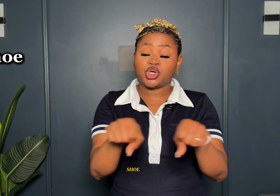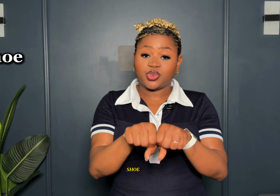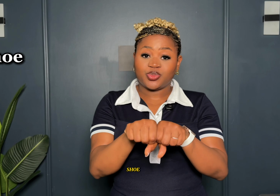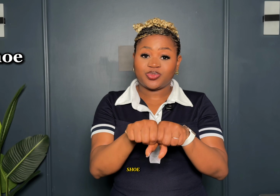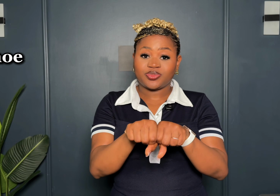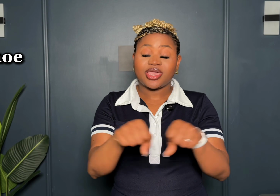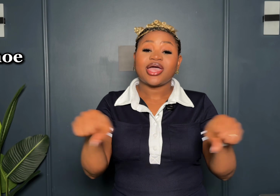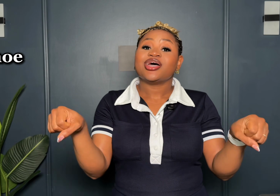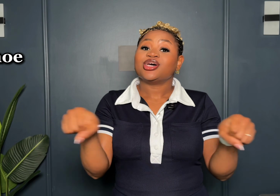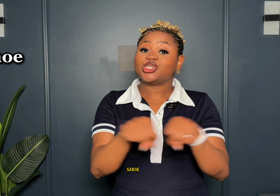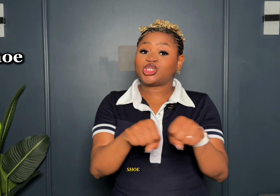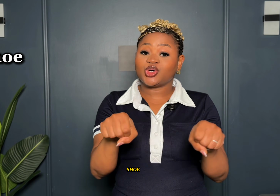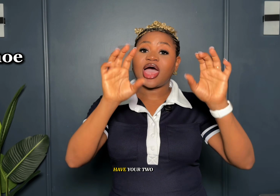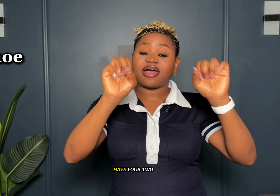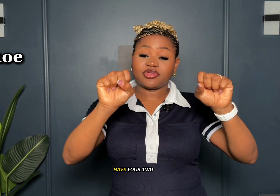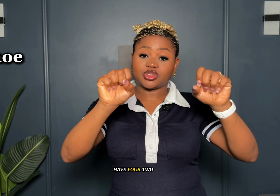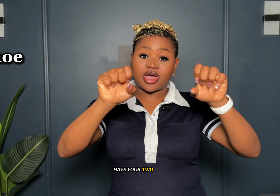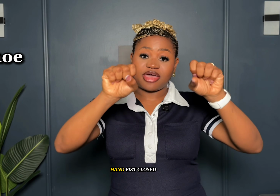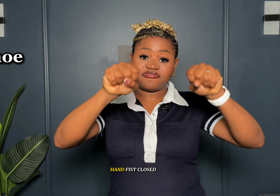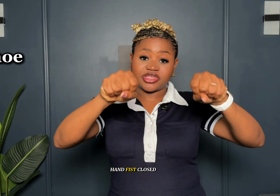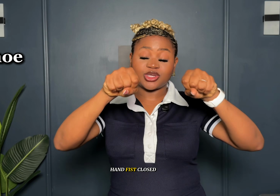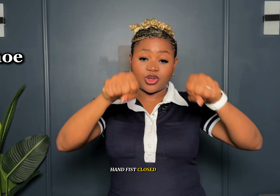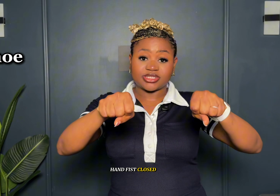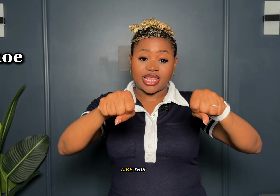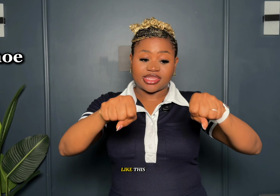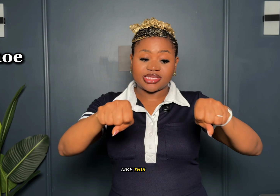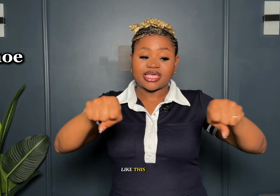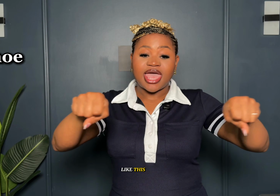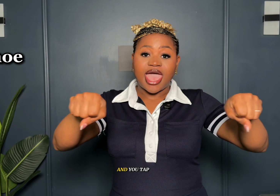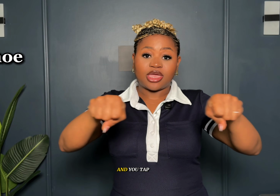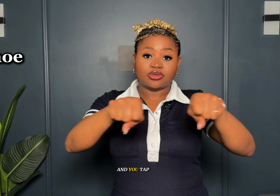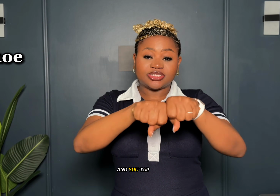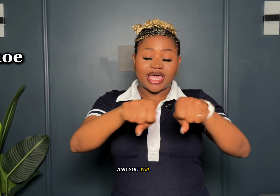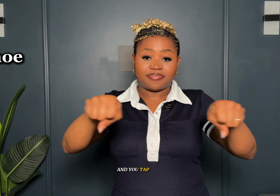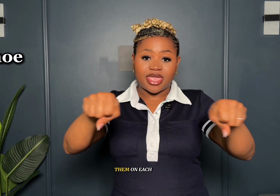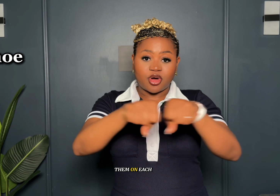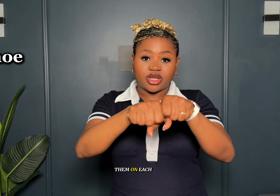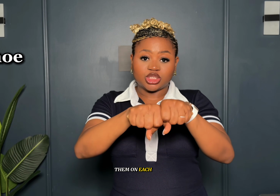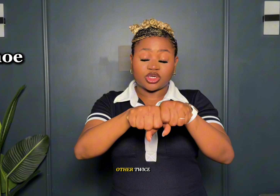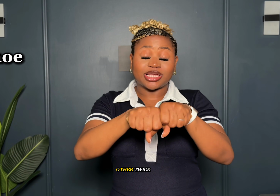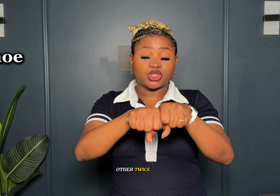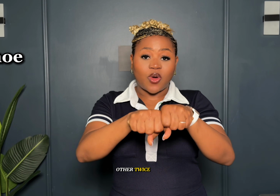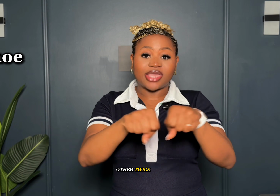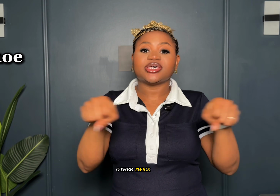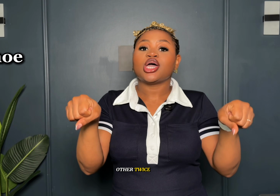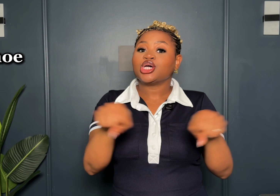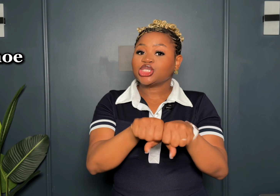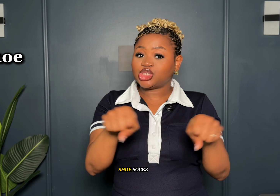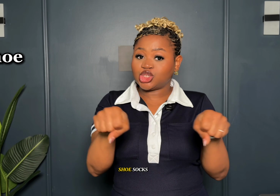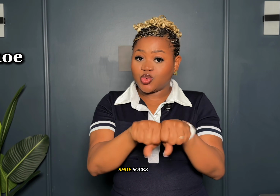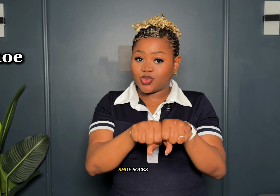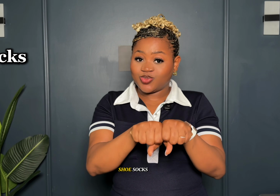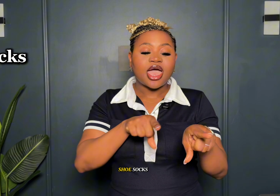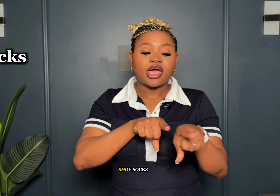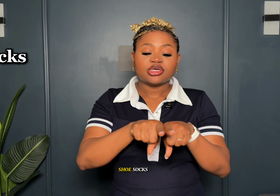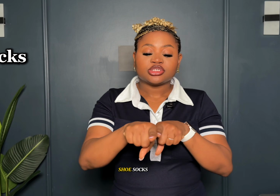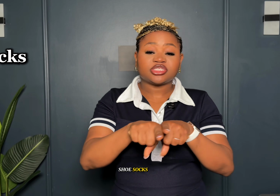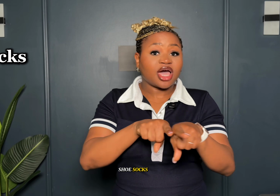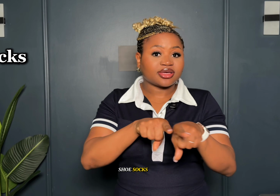Shoe. Shoe. Have your two hand face closed like this and you tap them on each other twice. Shoe.